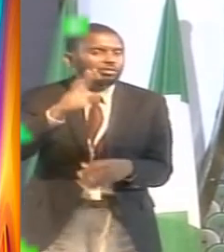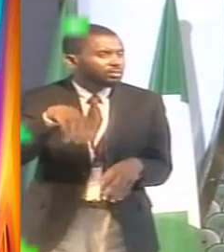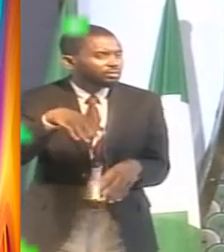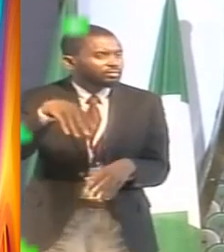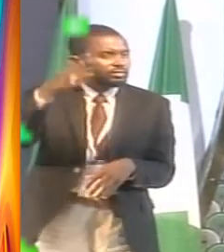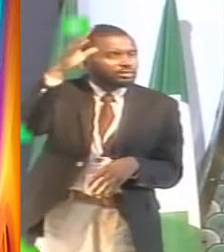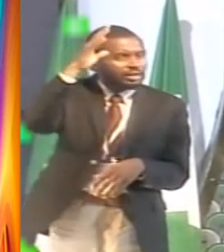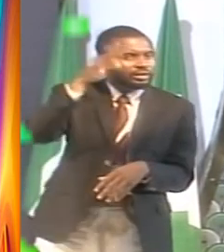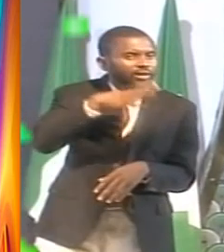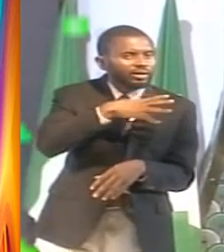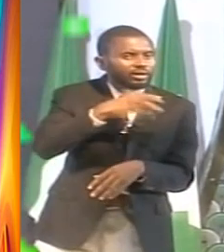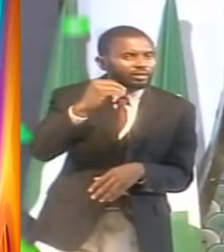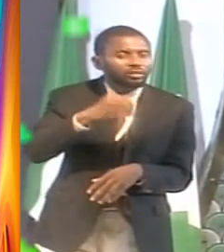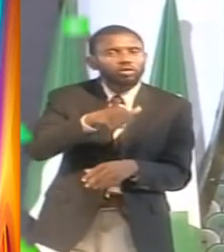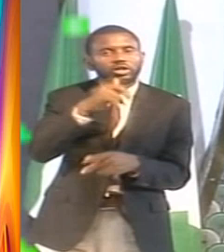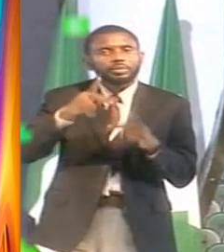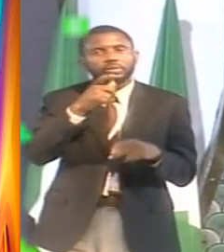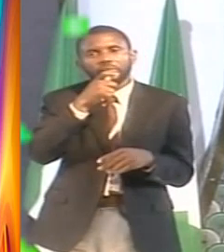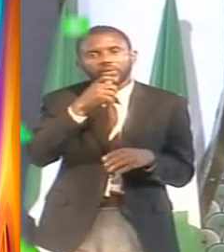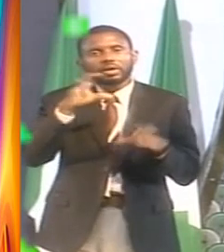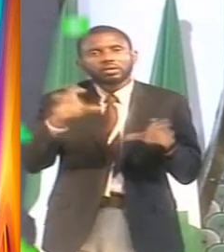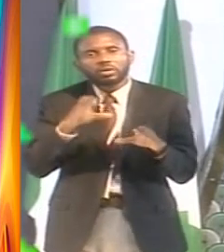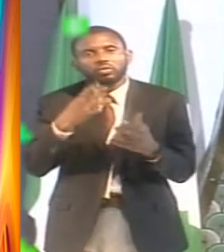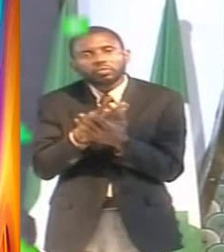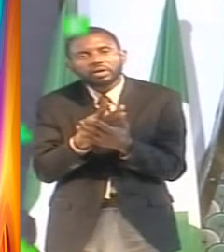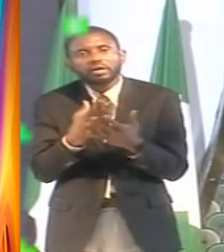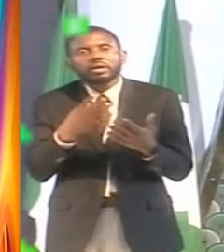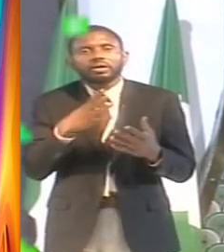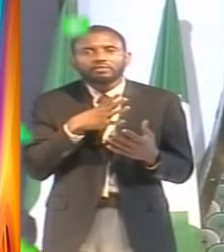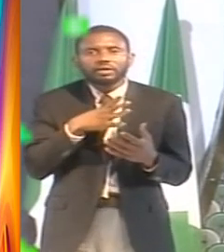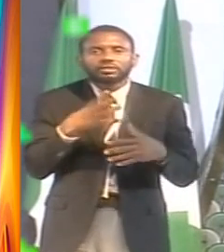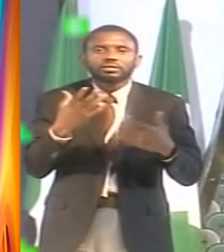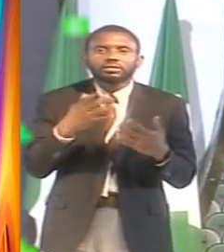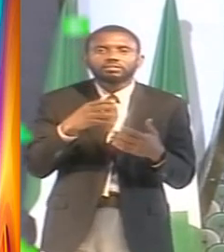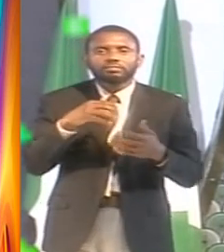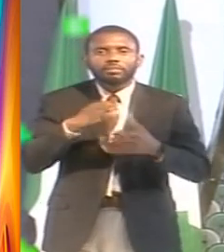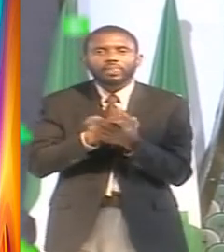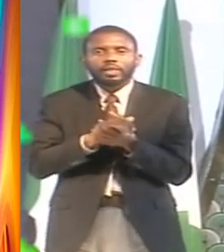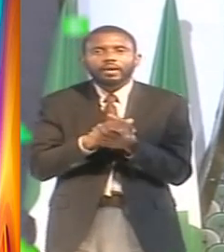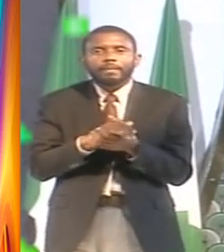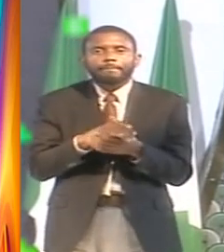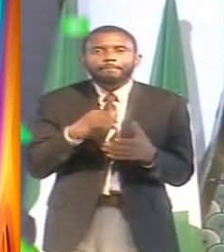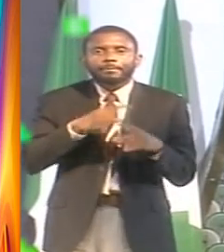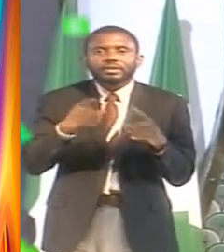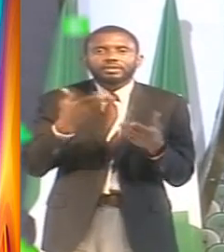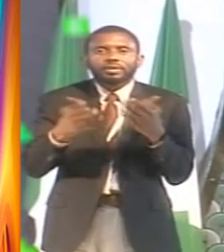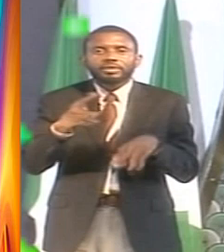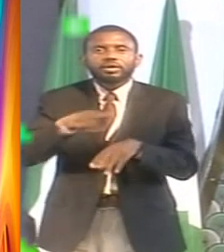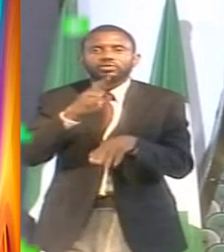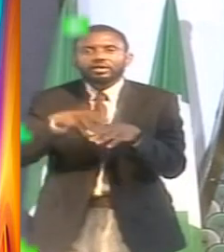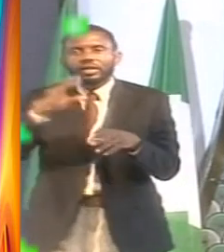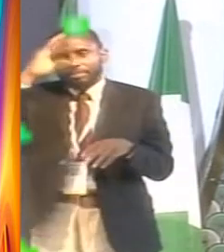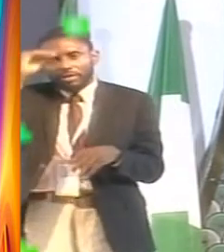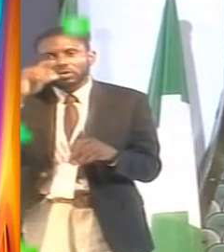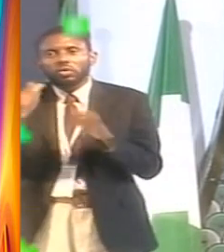and other people who are, if they've done well, it was almost natural that the man contesting for election against